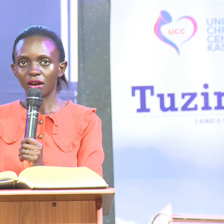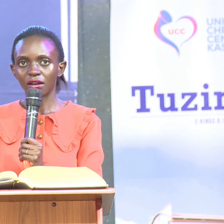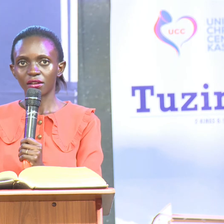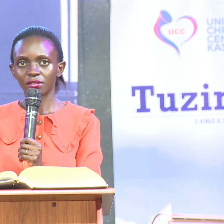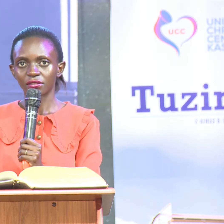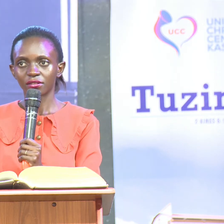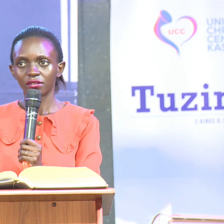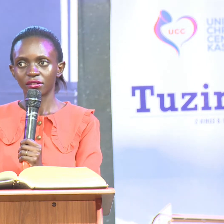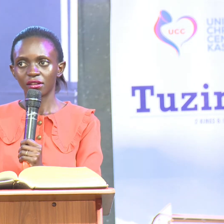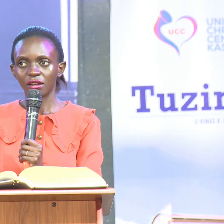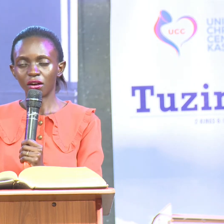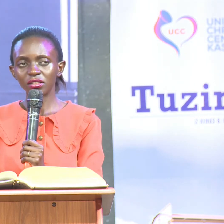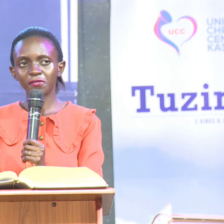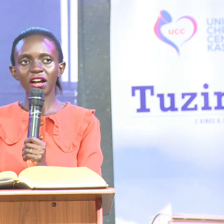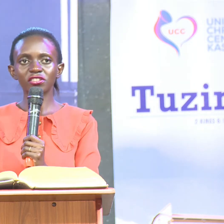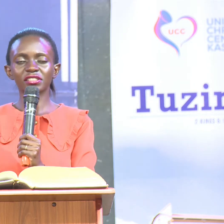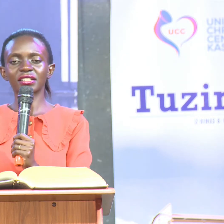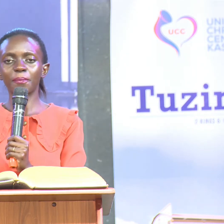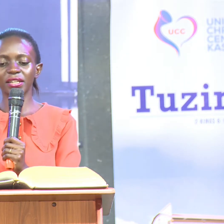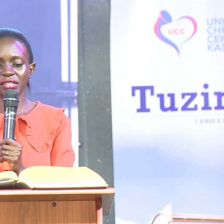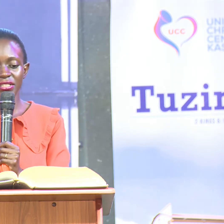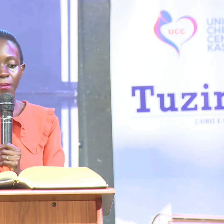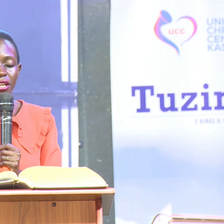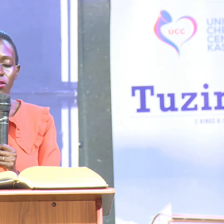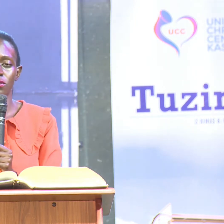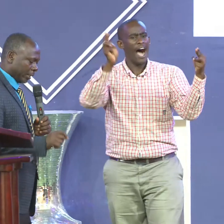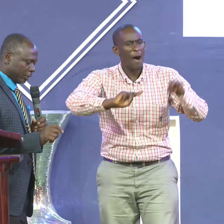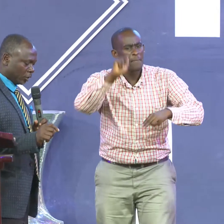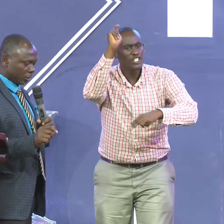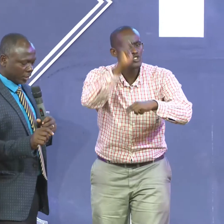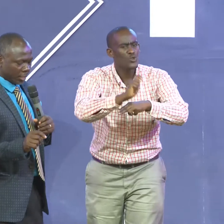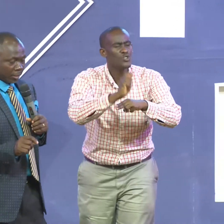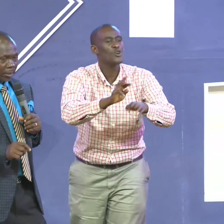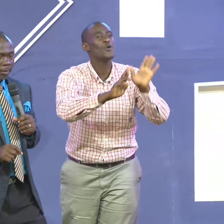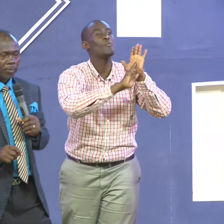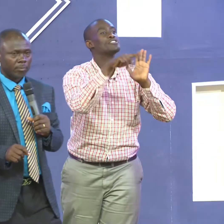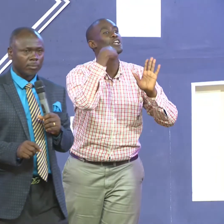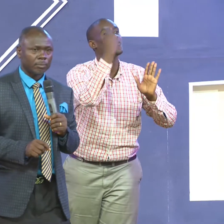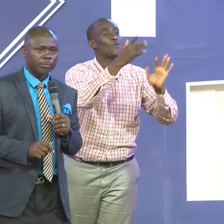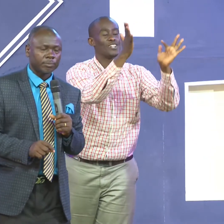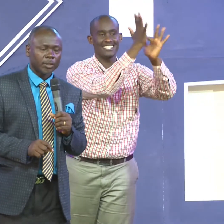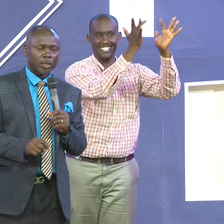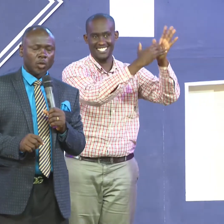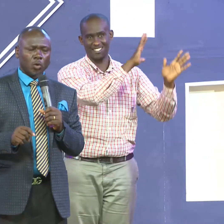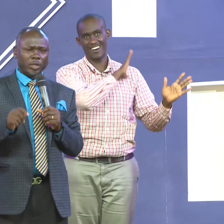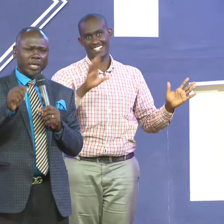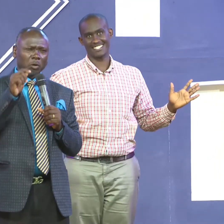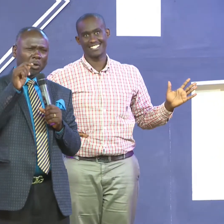tabernacle. He was. All the functions that happened in the tabernacle, they were representing